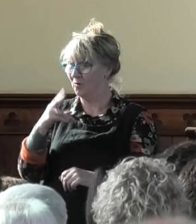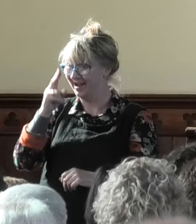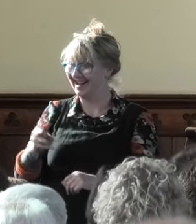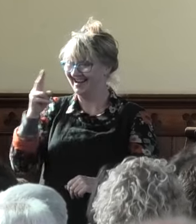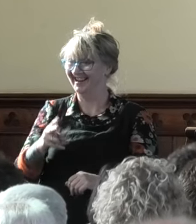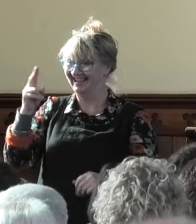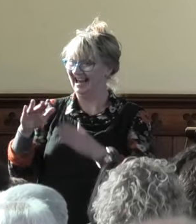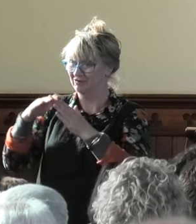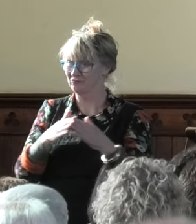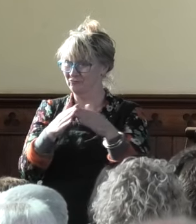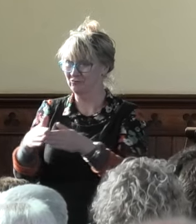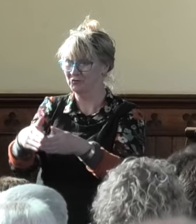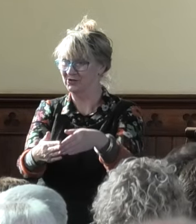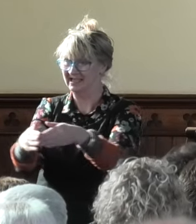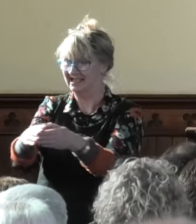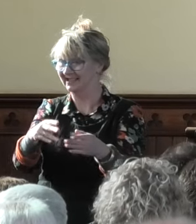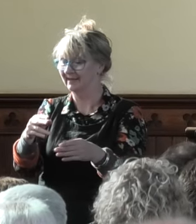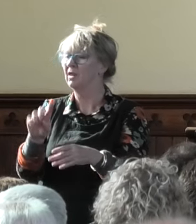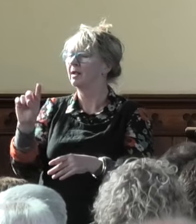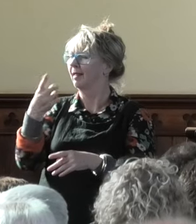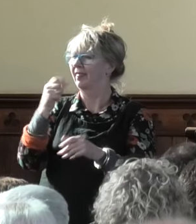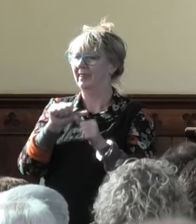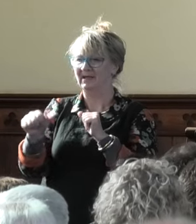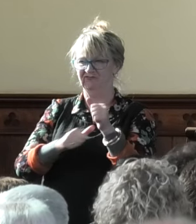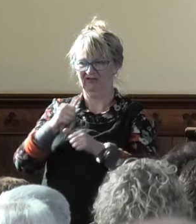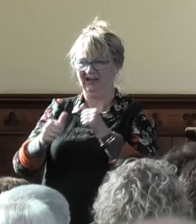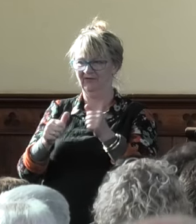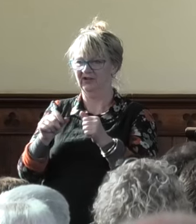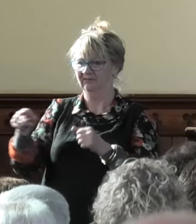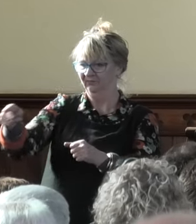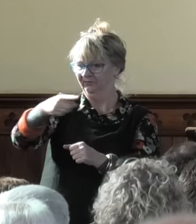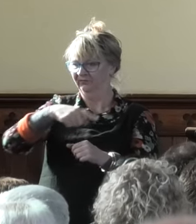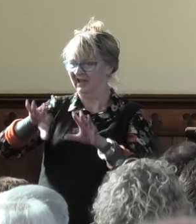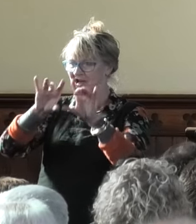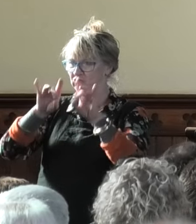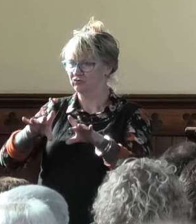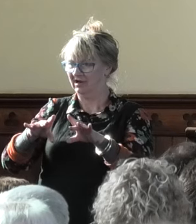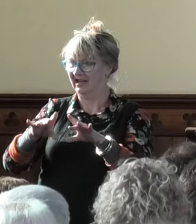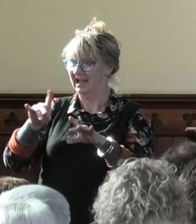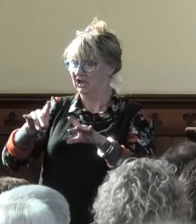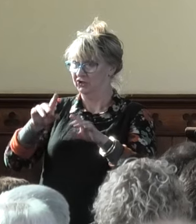years or so. The cruise around Australia was her favourite and she had tentatively booked to do it again